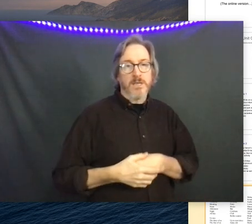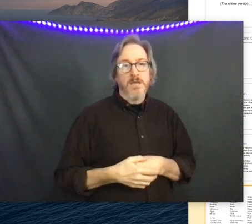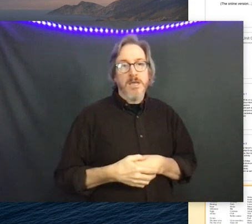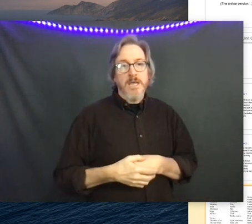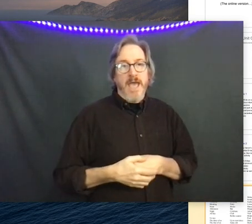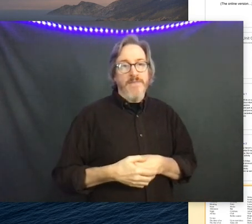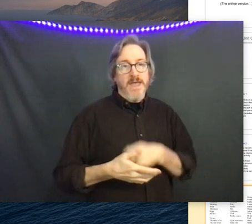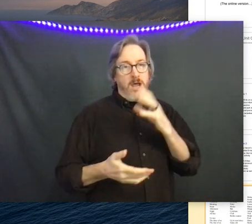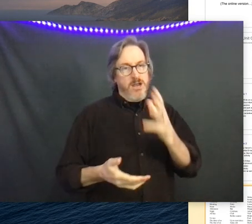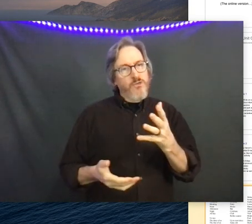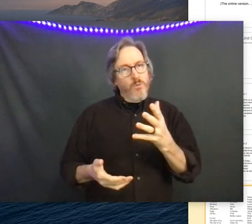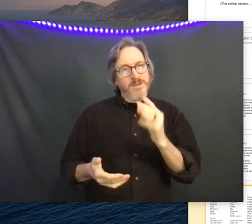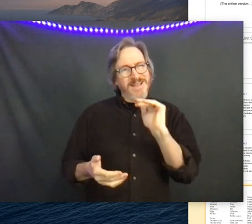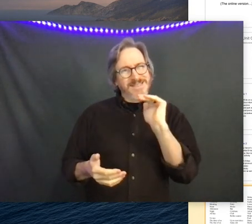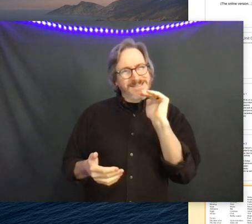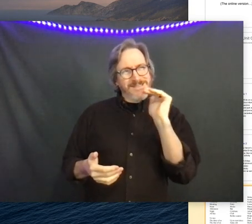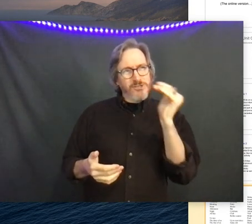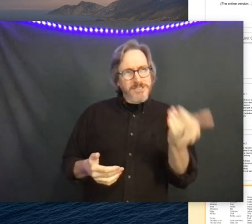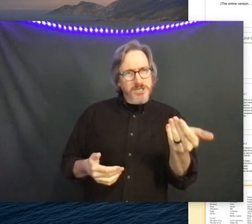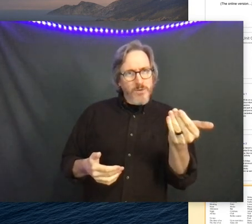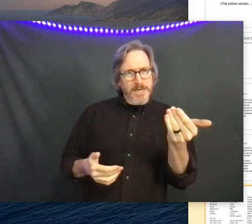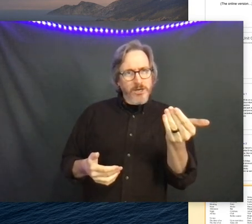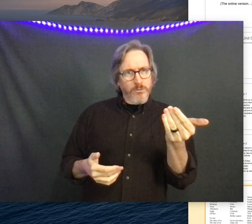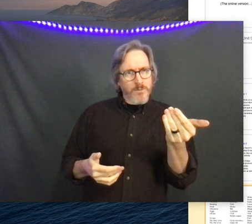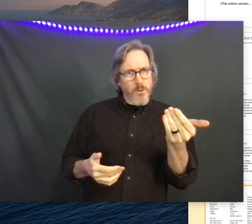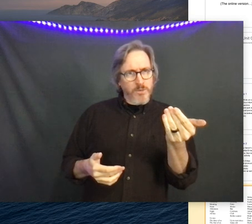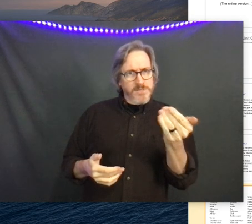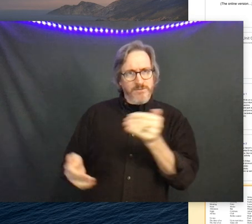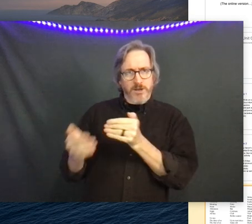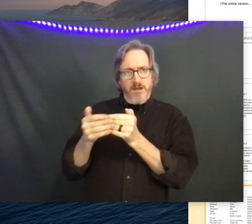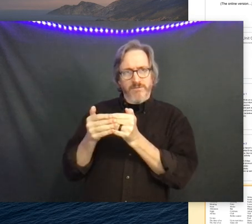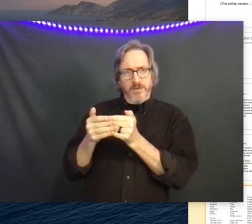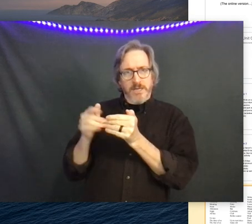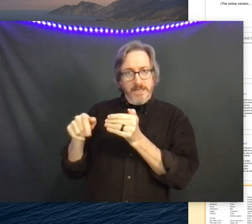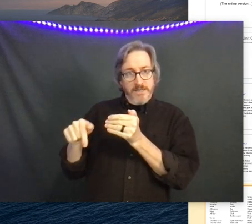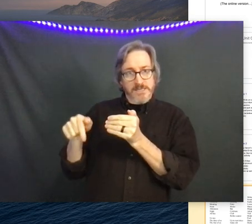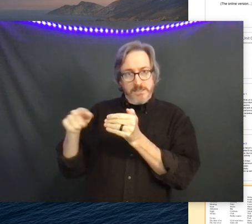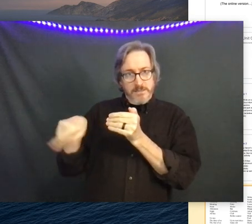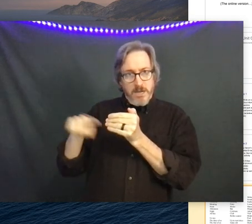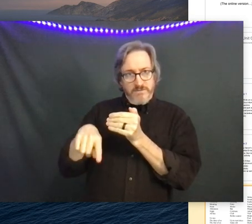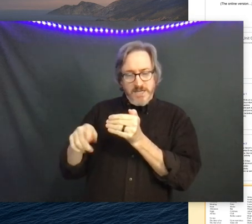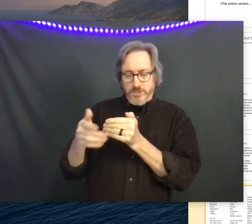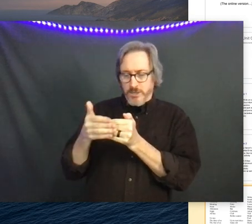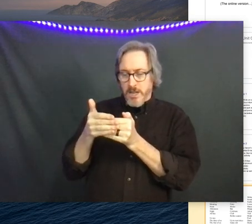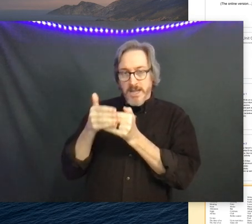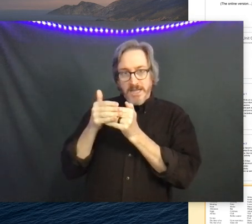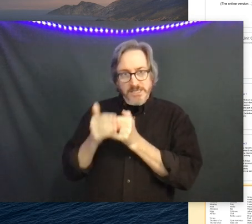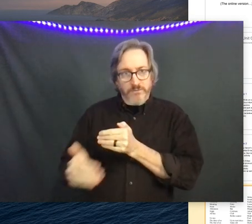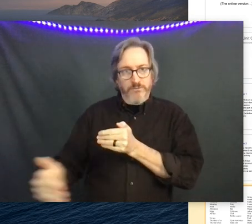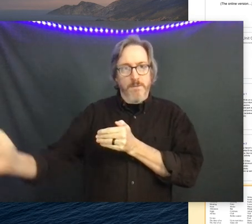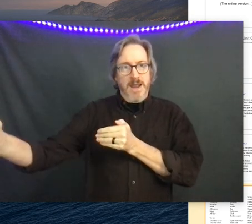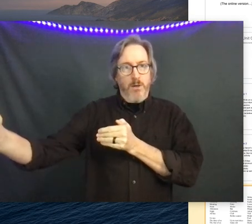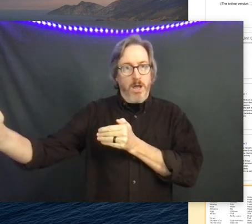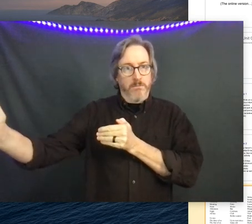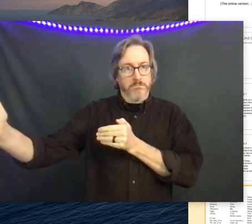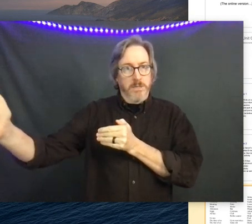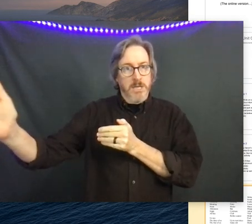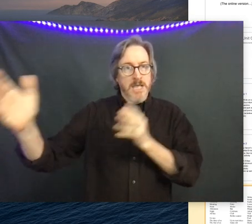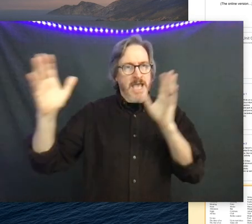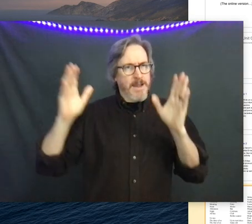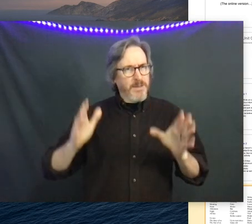time. And then another one that's good to know in here, we won't use it very often in this conversation, is from now